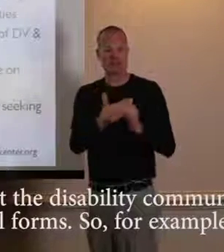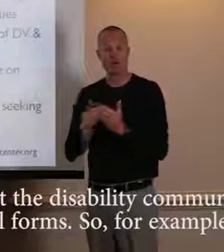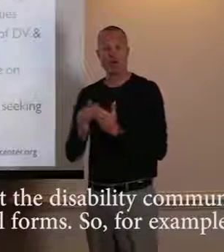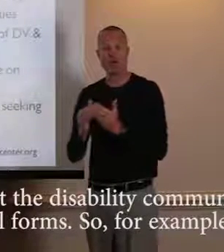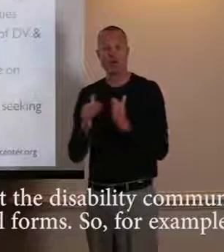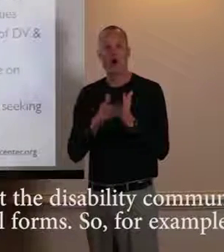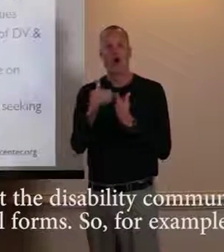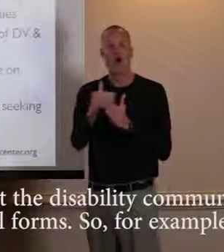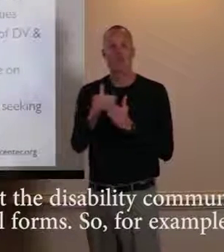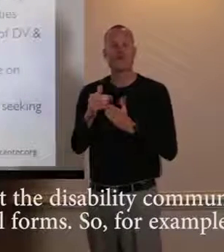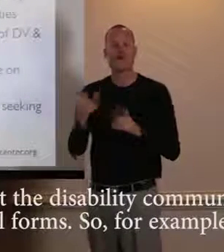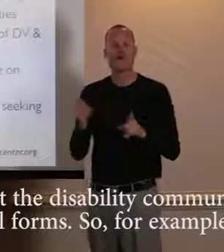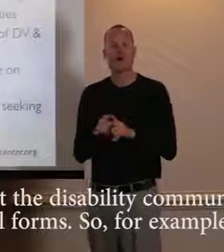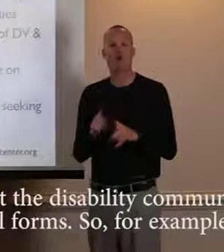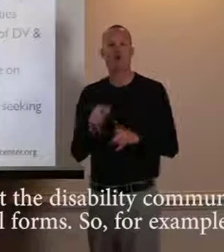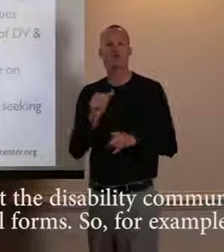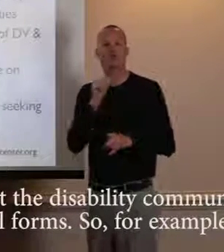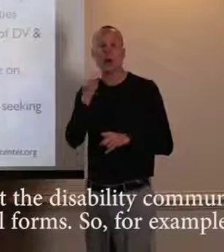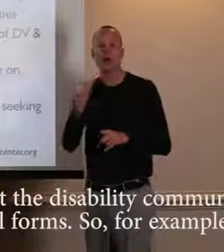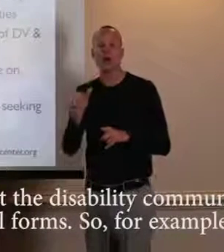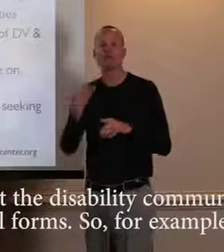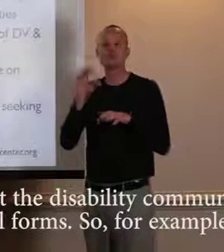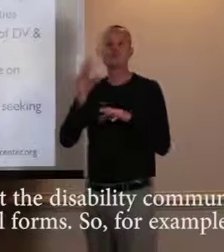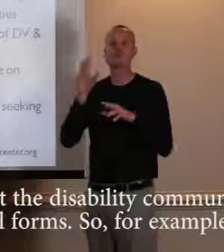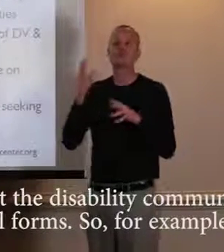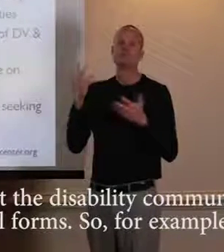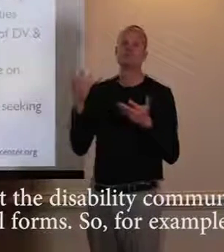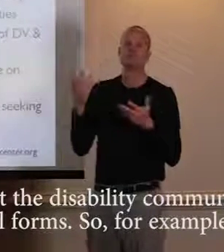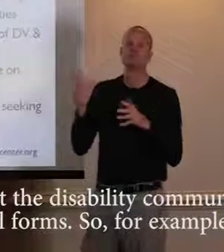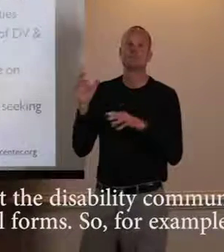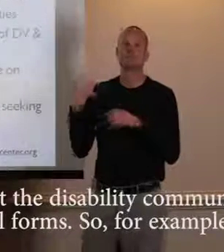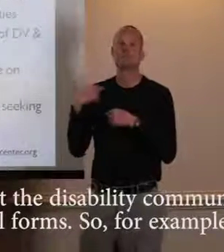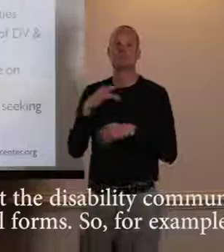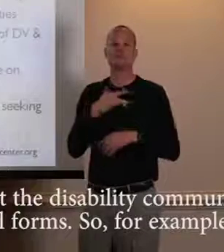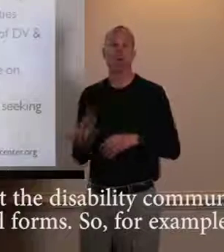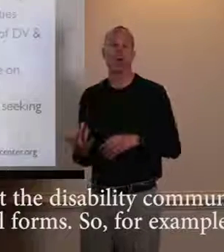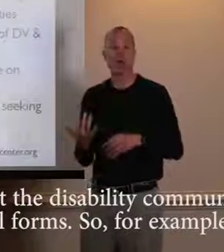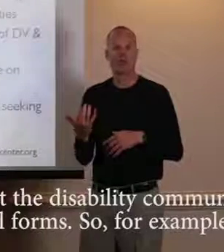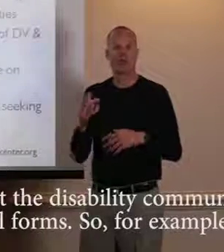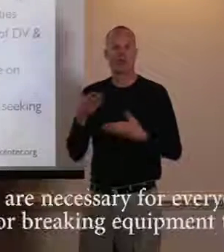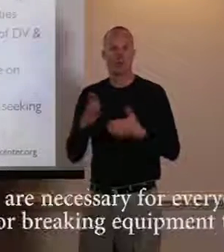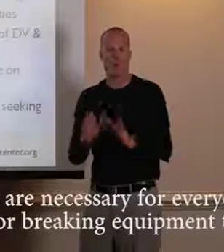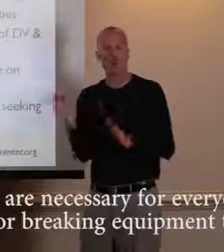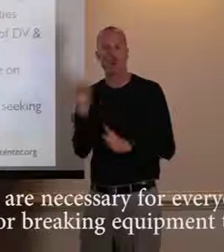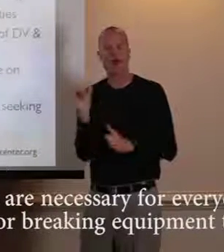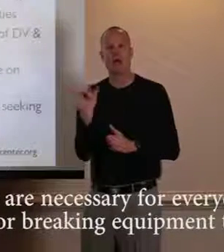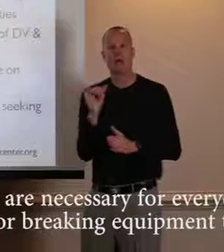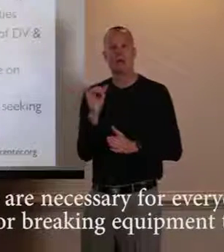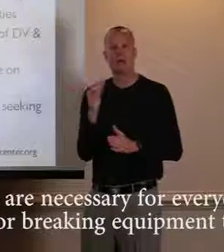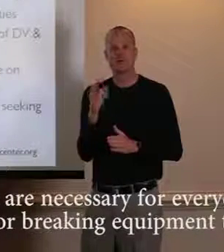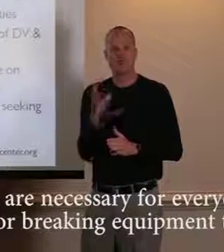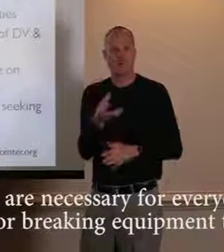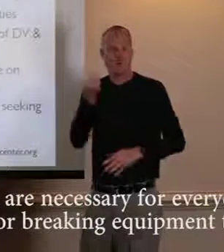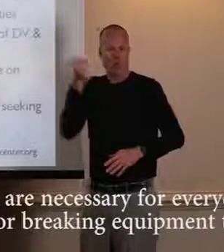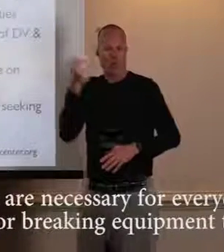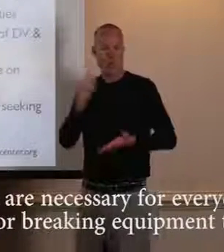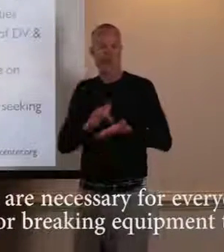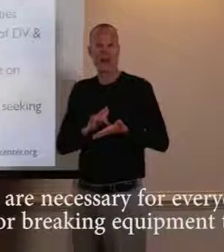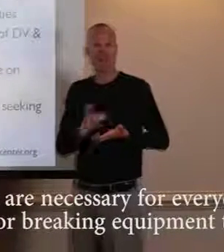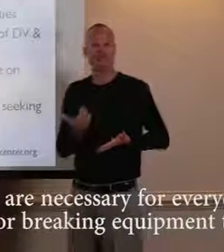on non-traditional forms. So, for example, withholding medications that